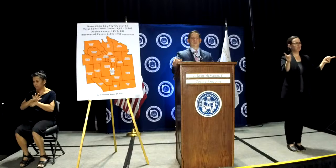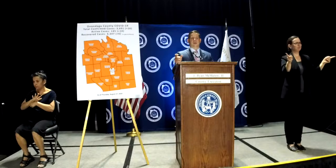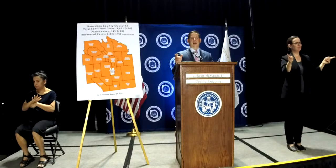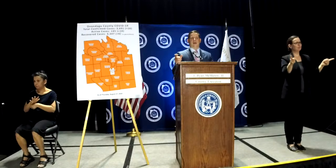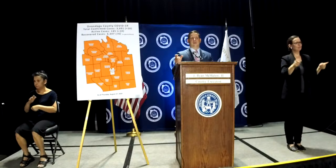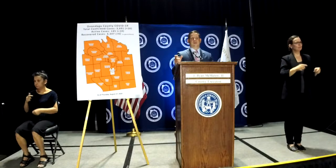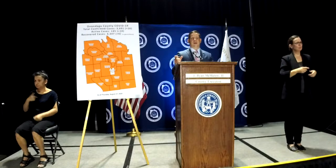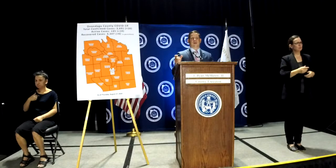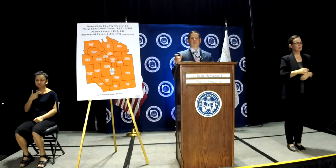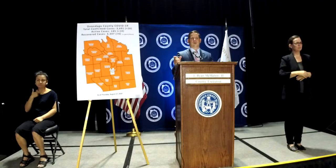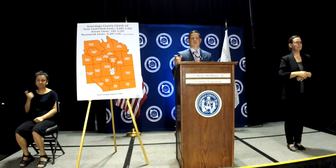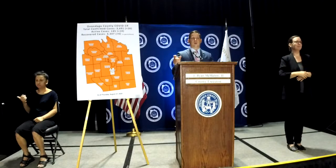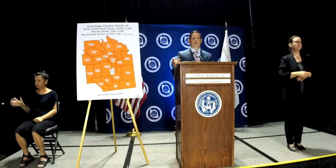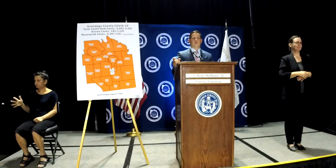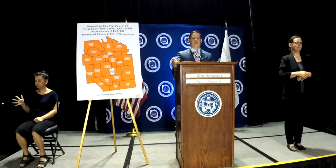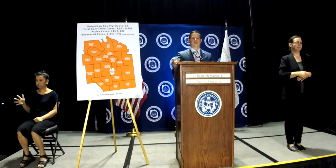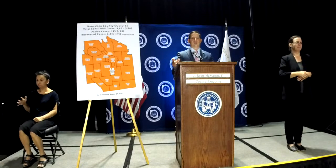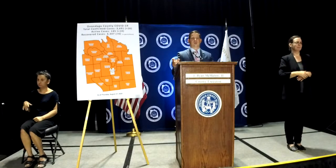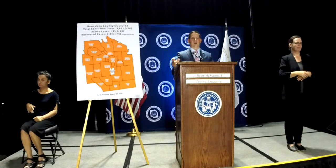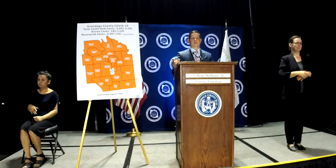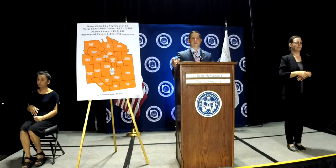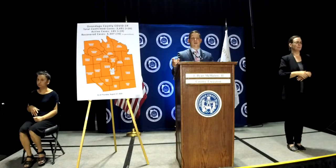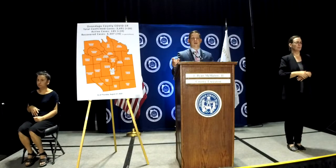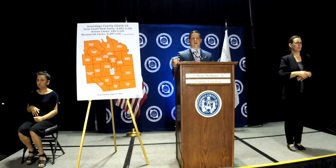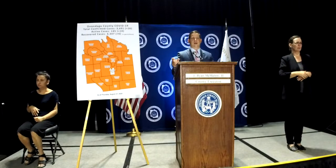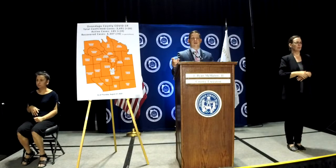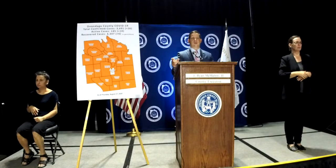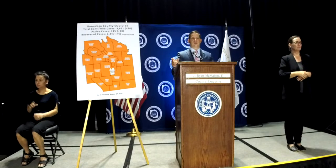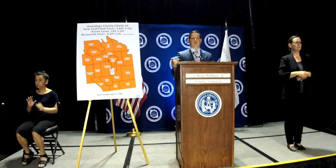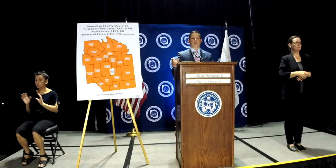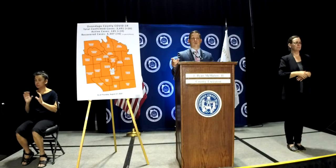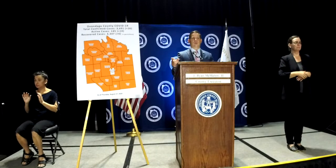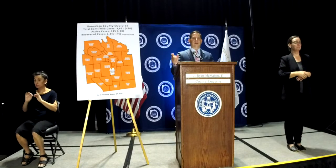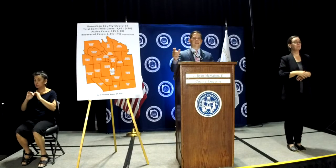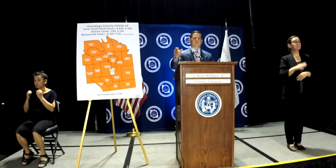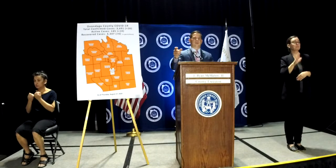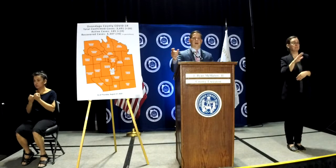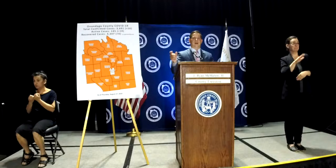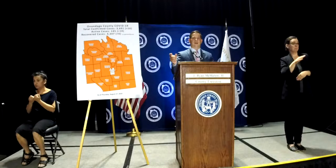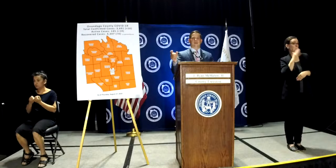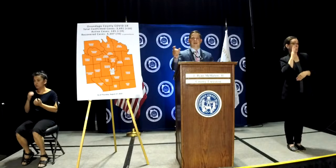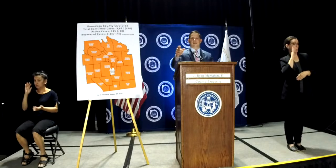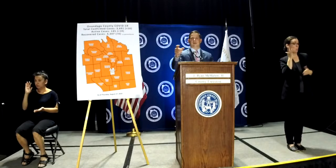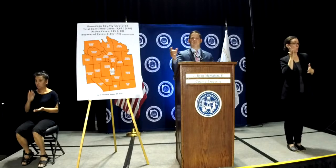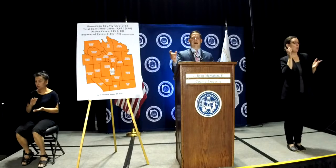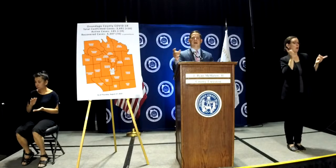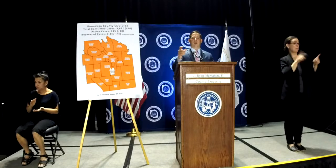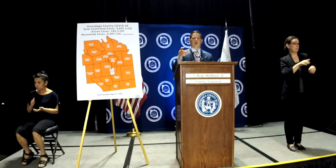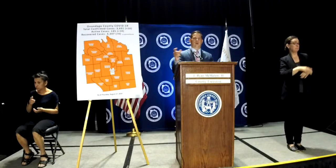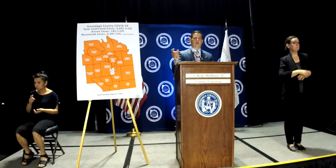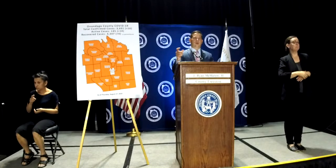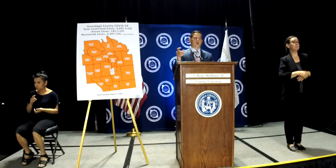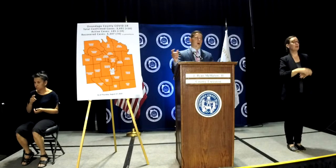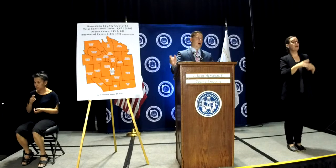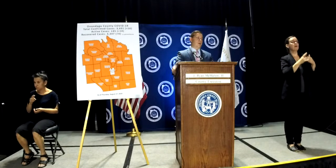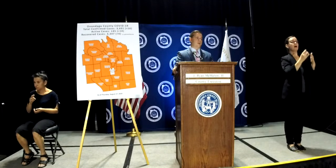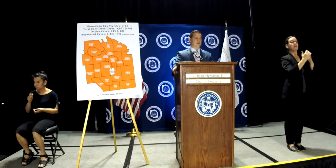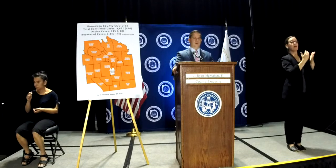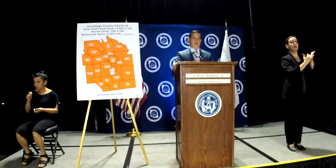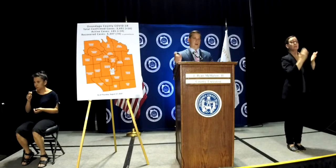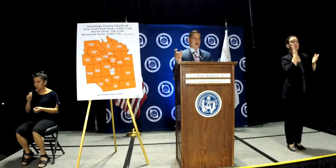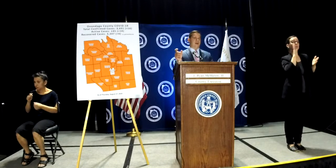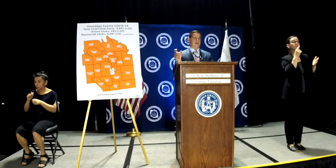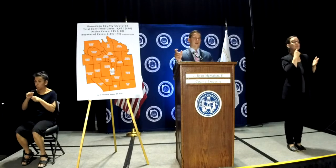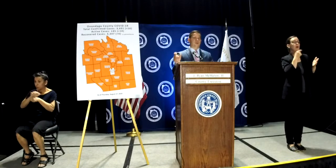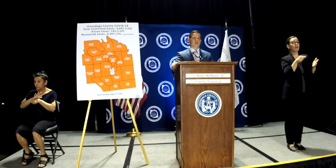though in some of the guidance it said communities with low infection rates can do some asymptomatic testing to monitor, even